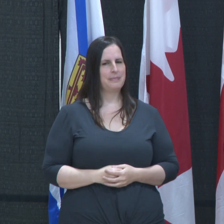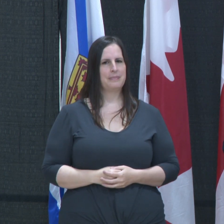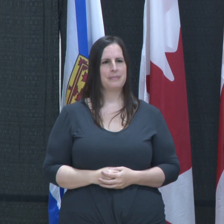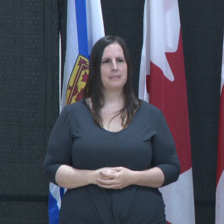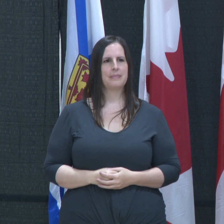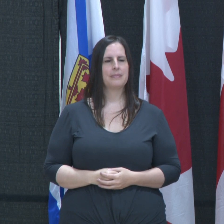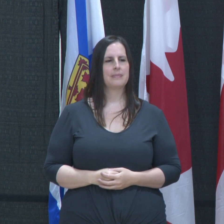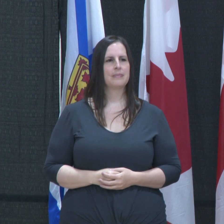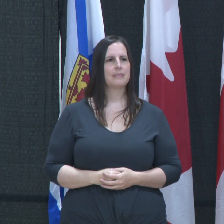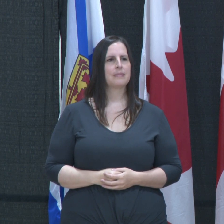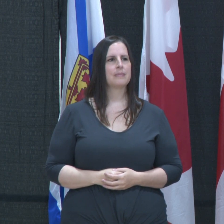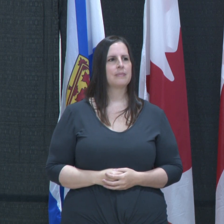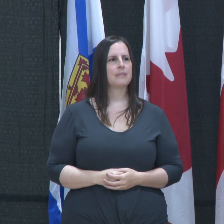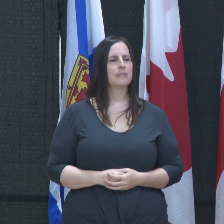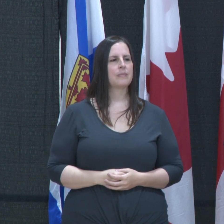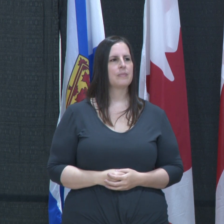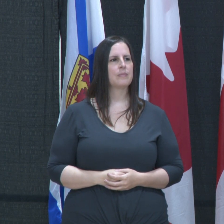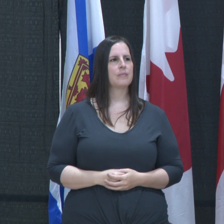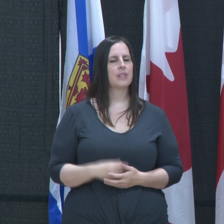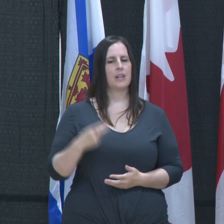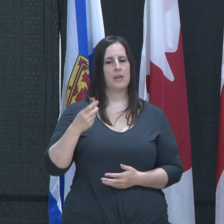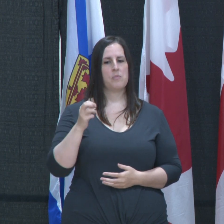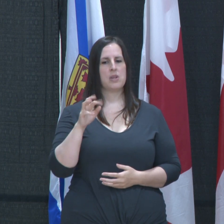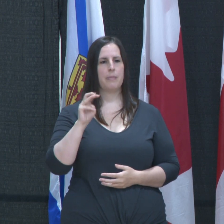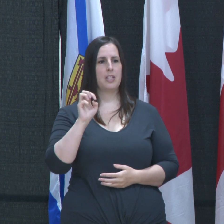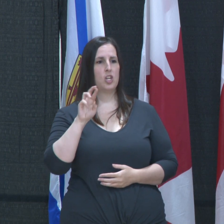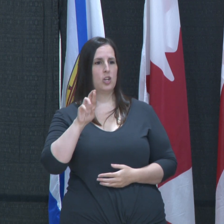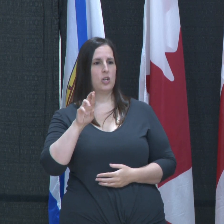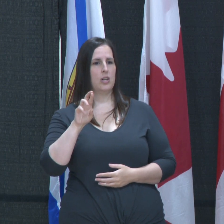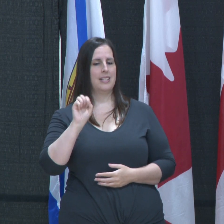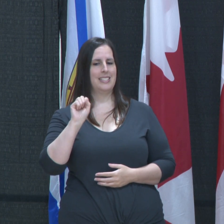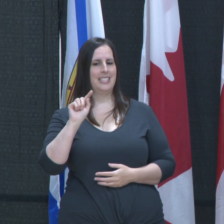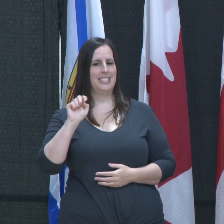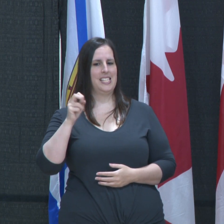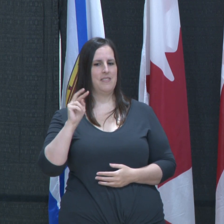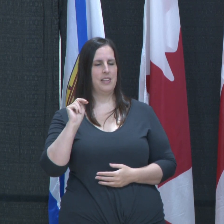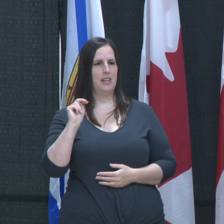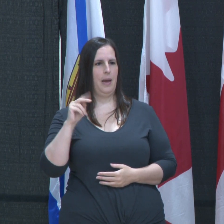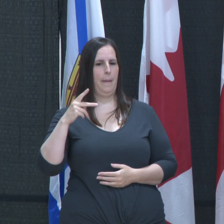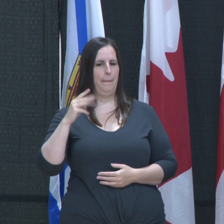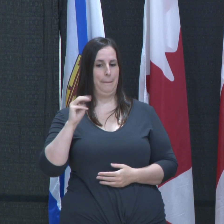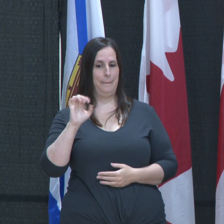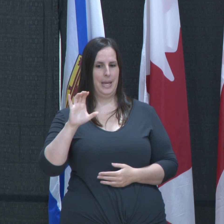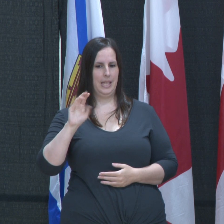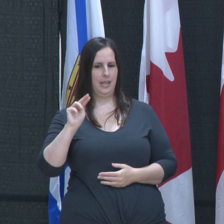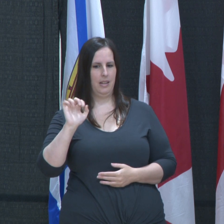bring congratulations as well from Premier Stephen McNeil. He couldn't be here today, but